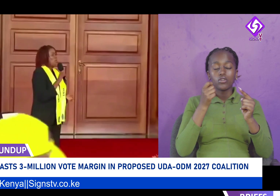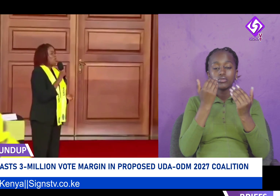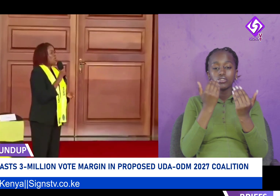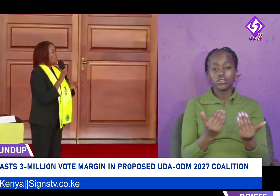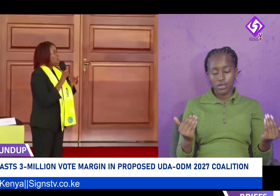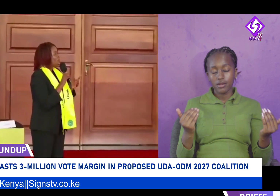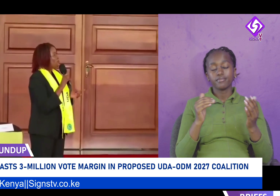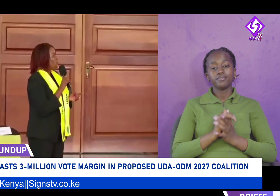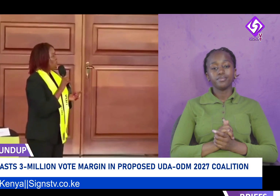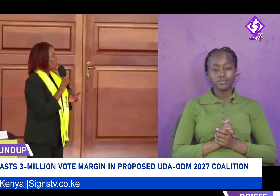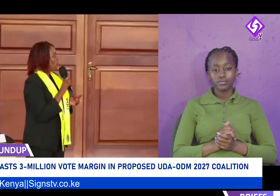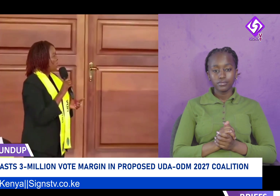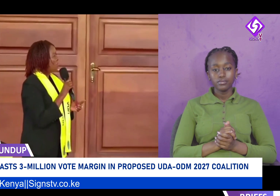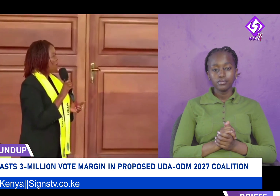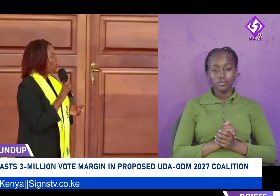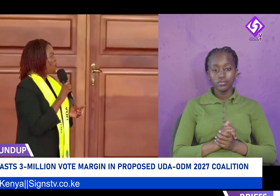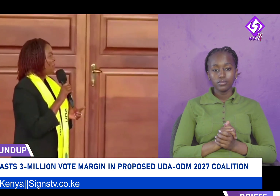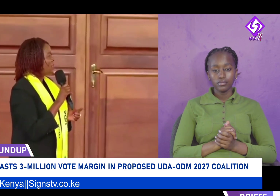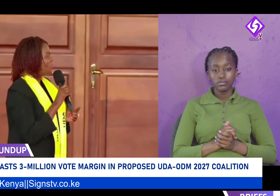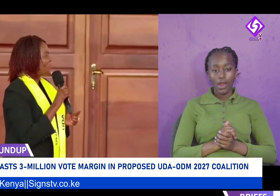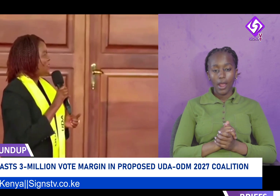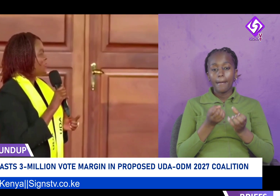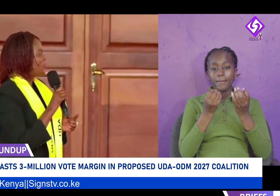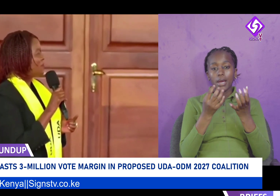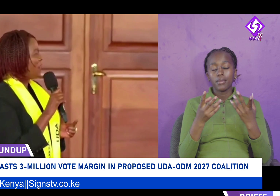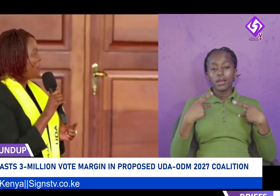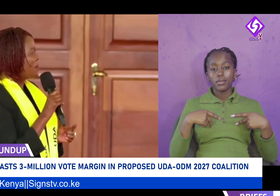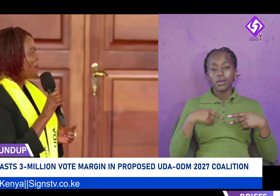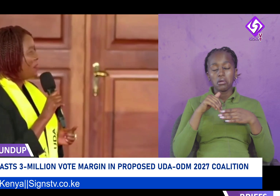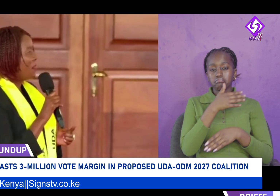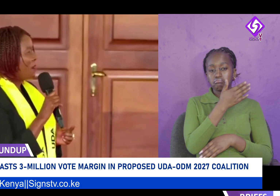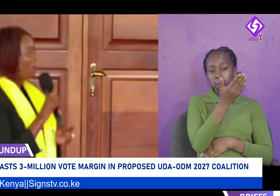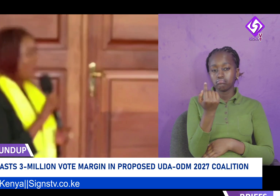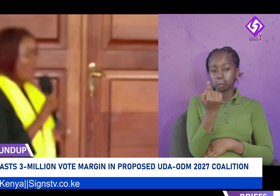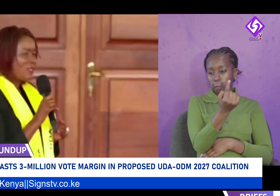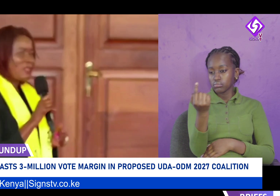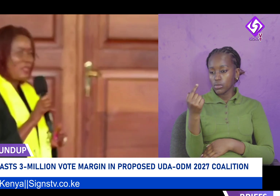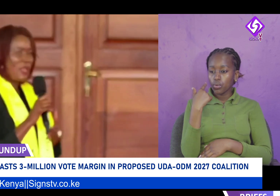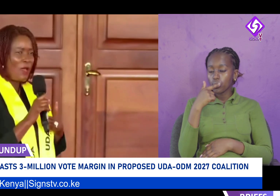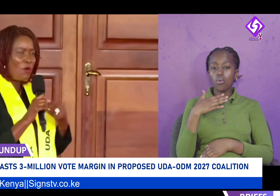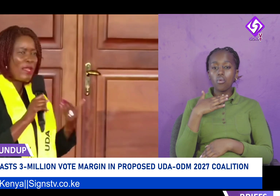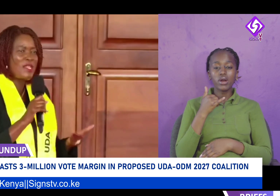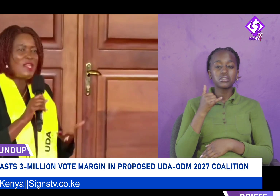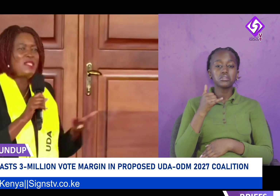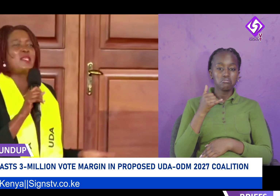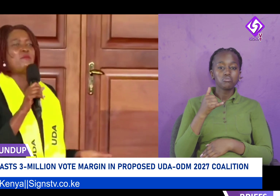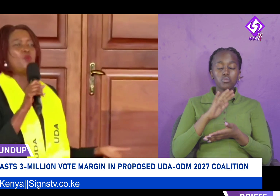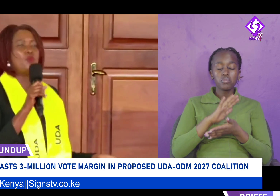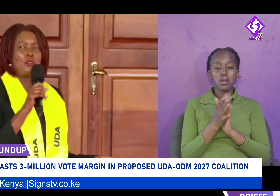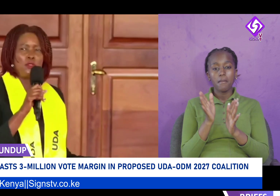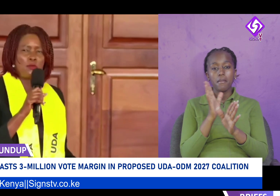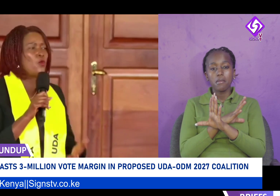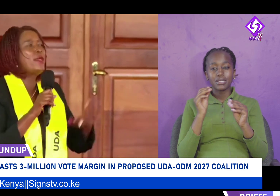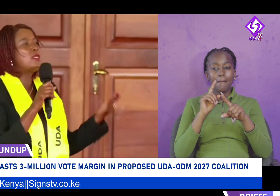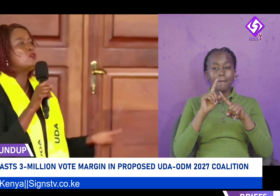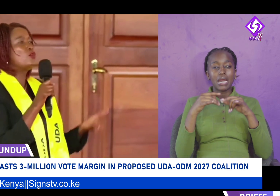There are individuals out there who are interested in vying, but they are still in a wait and see mood, waiting to see